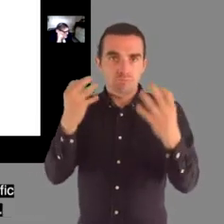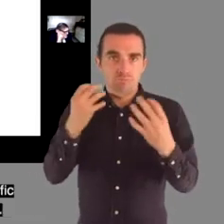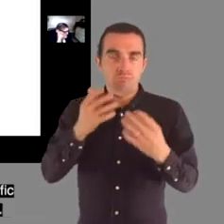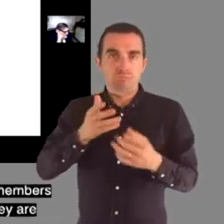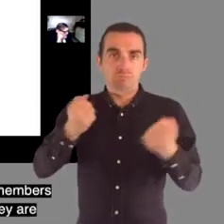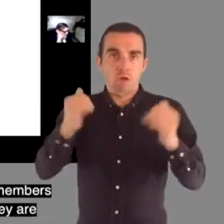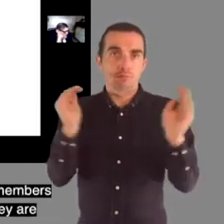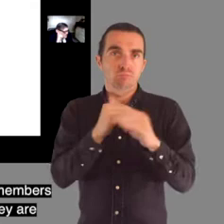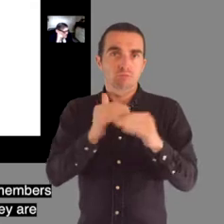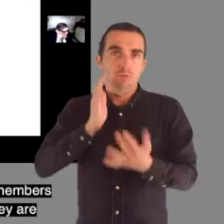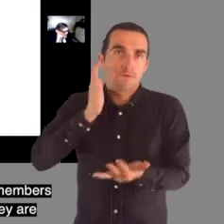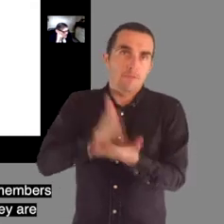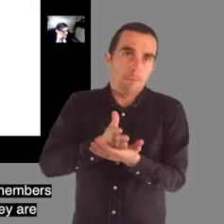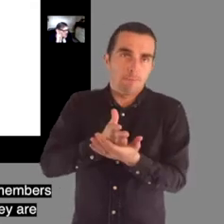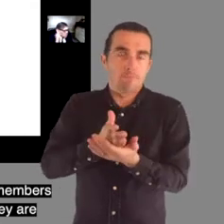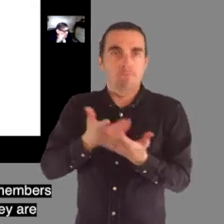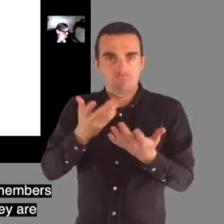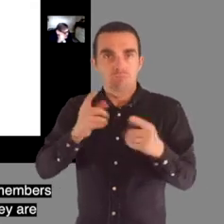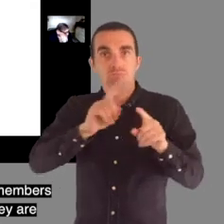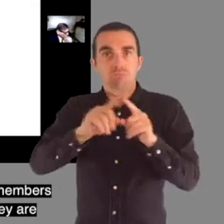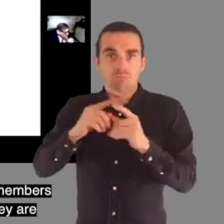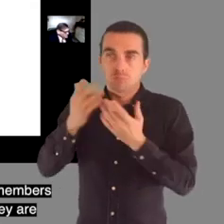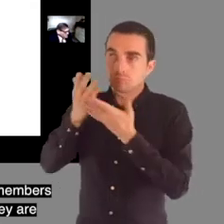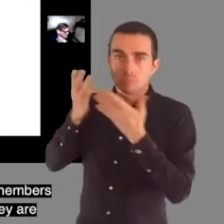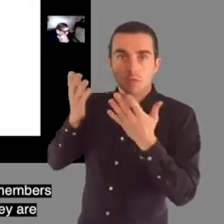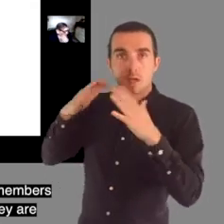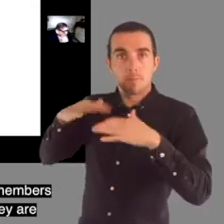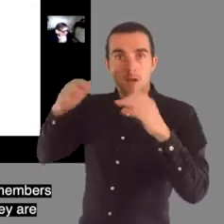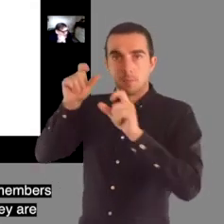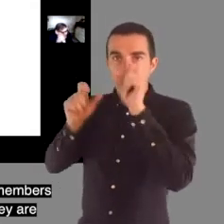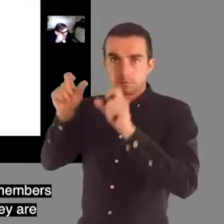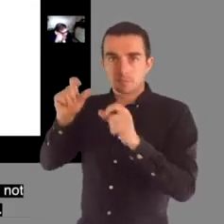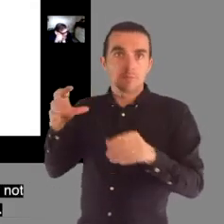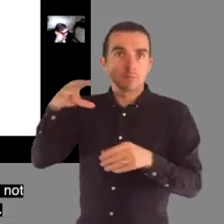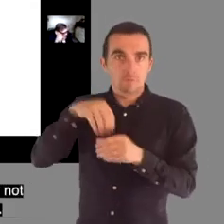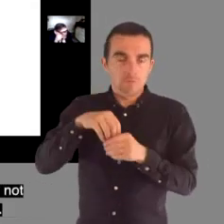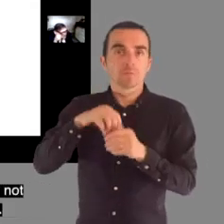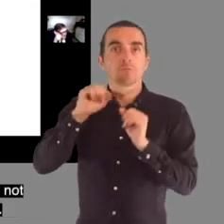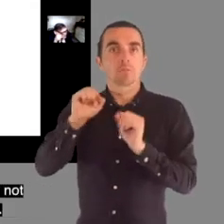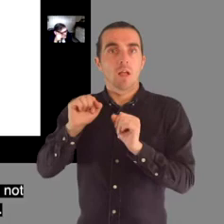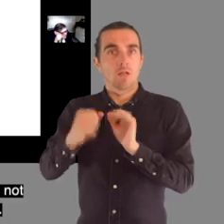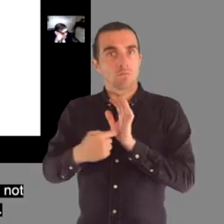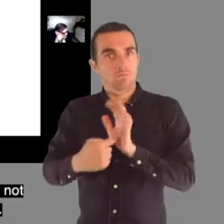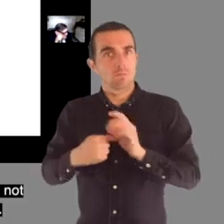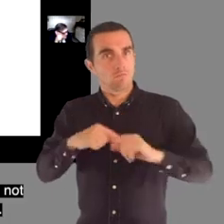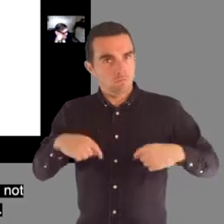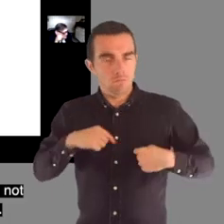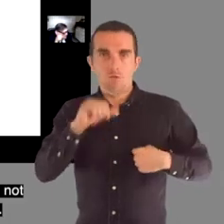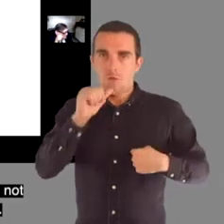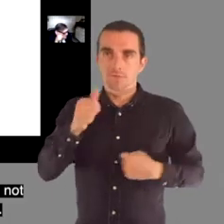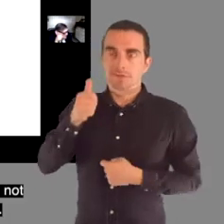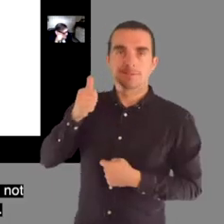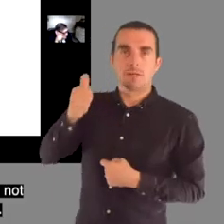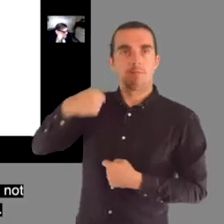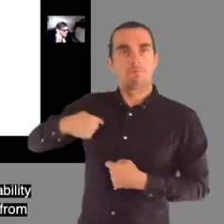on. Having representative disabled members in parliament, provided that they are actually representing us and not representing